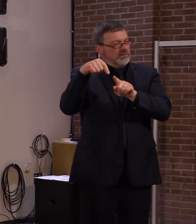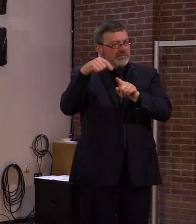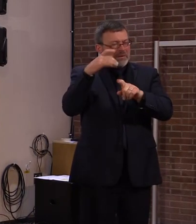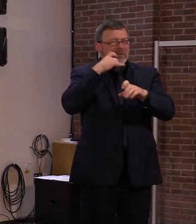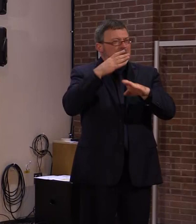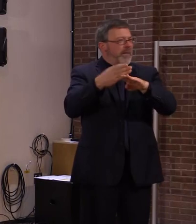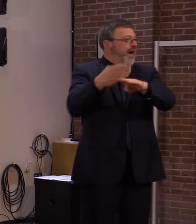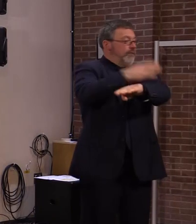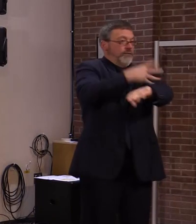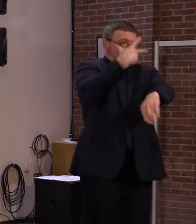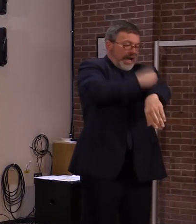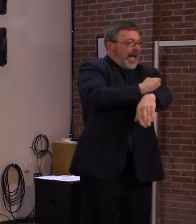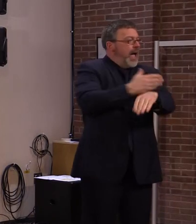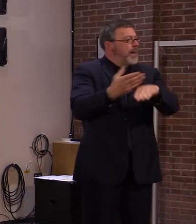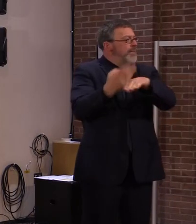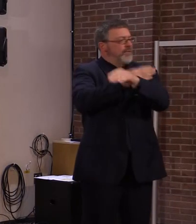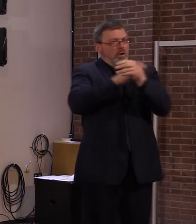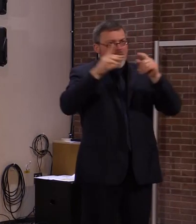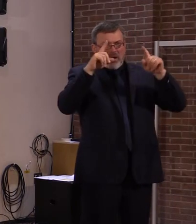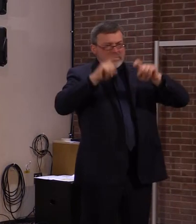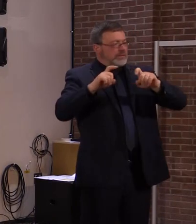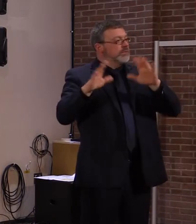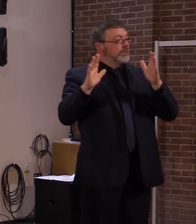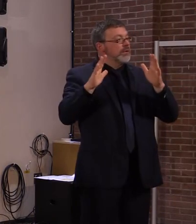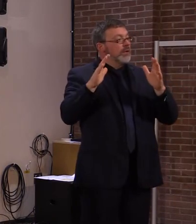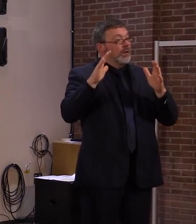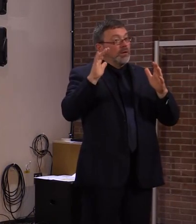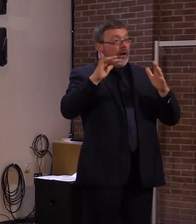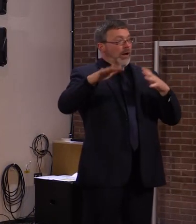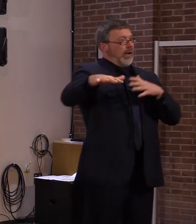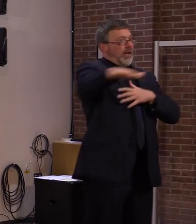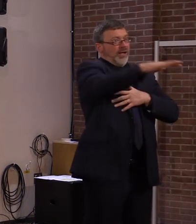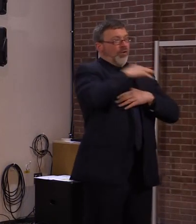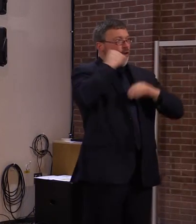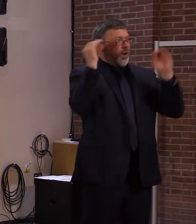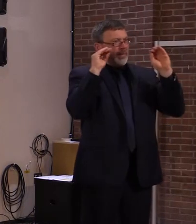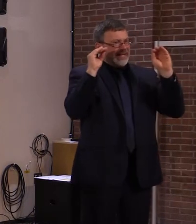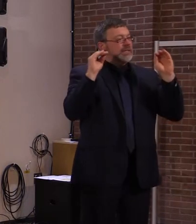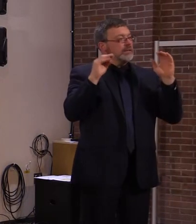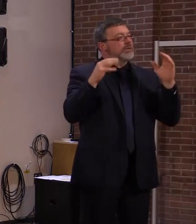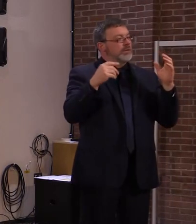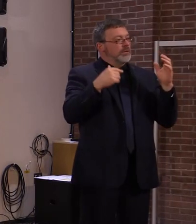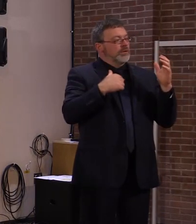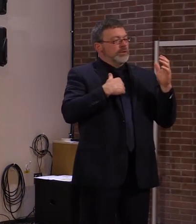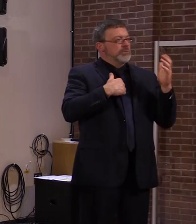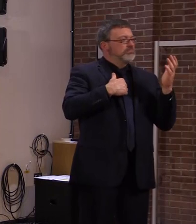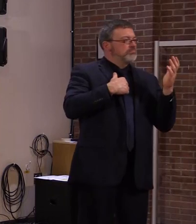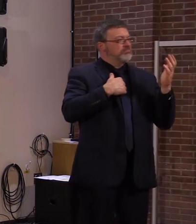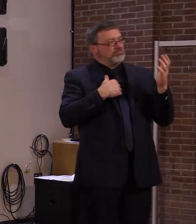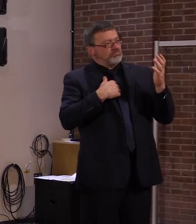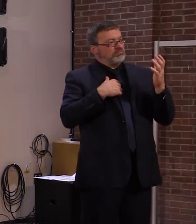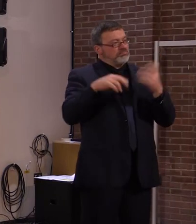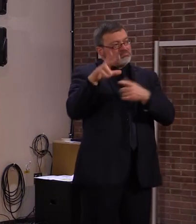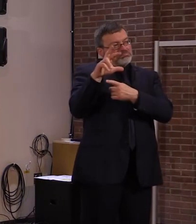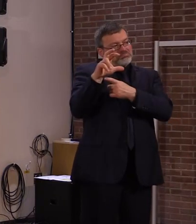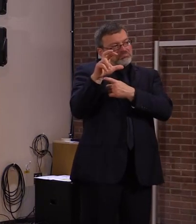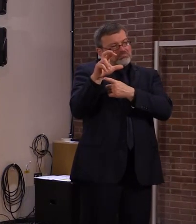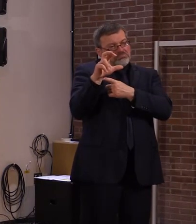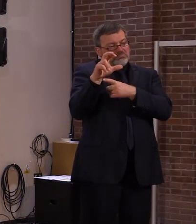else. We took a program that usually runs at the height, about 300 people